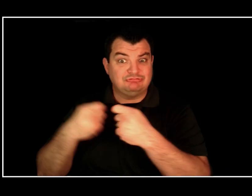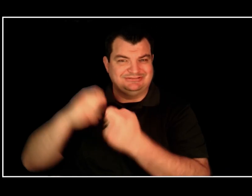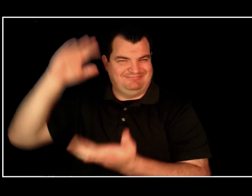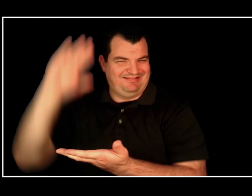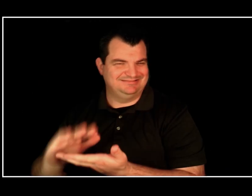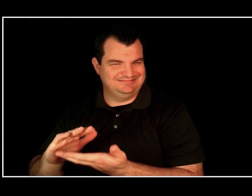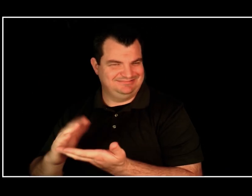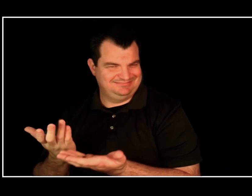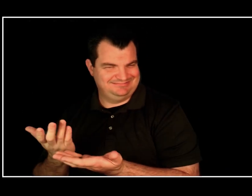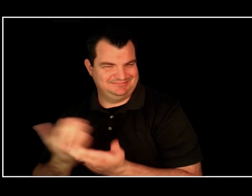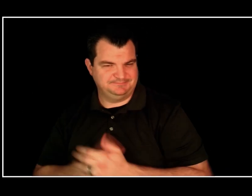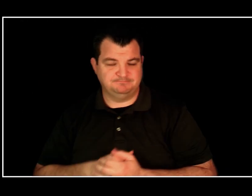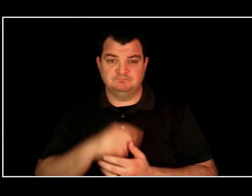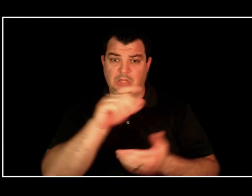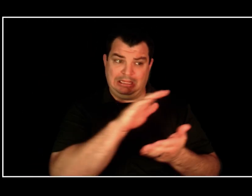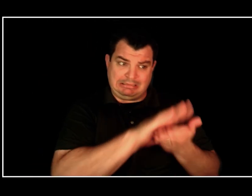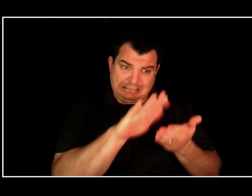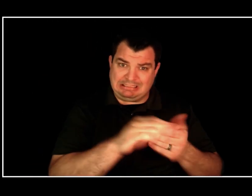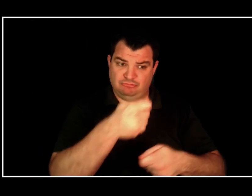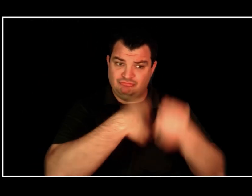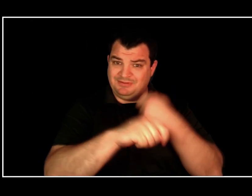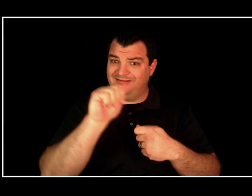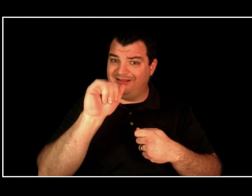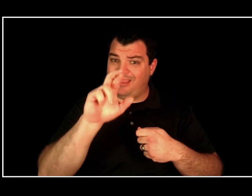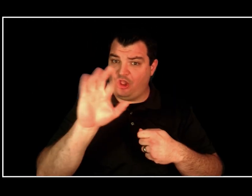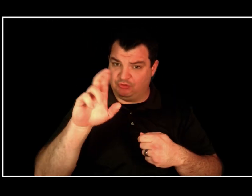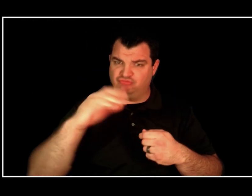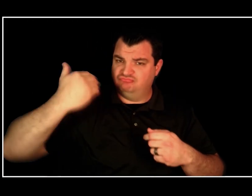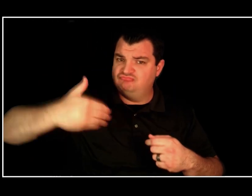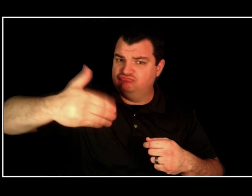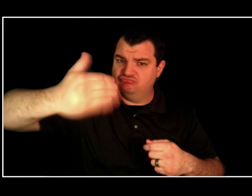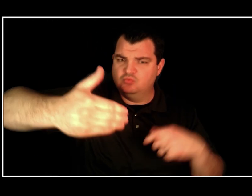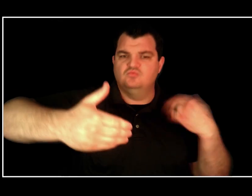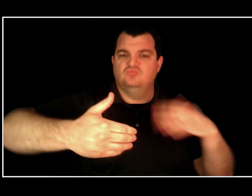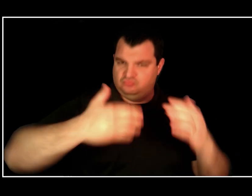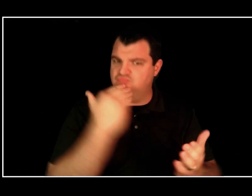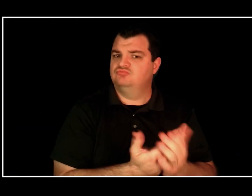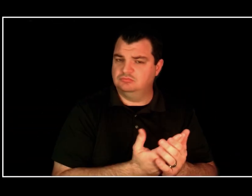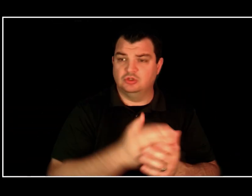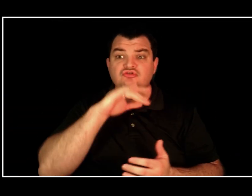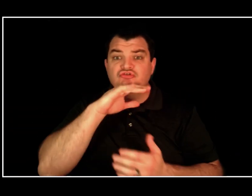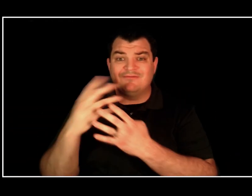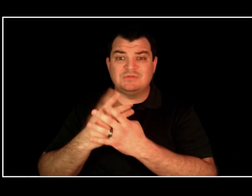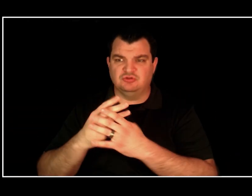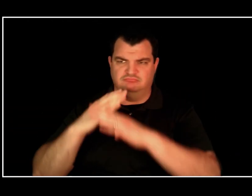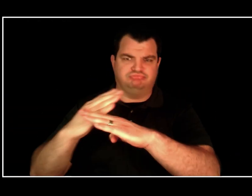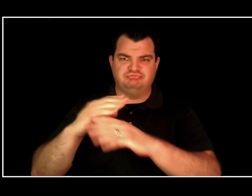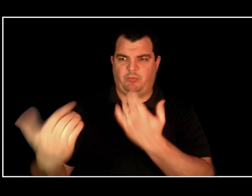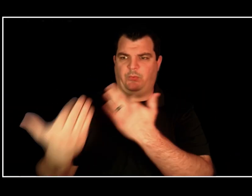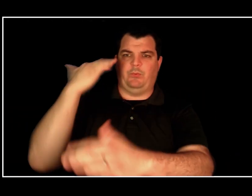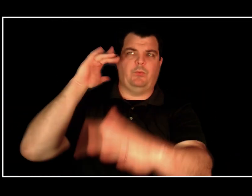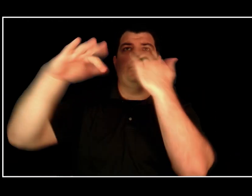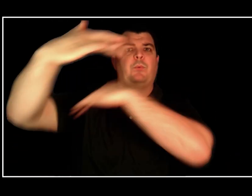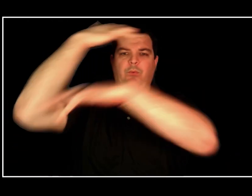less electricity. Clean or replace air filters regularly. A dirty filter